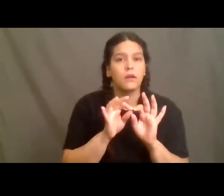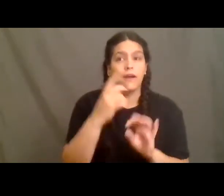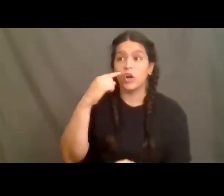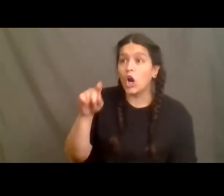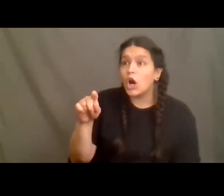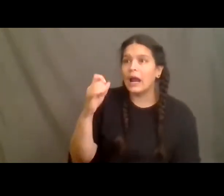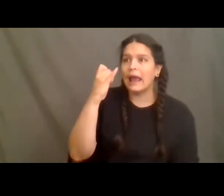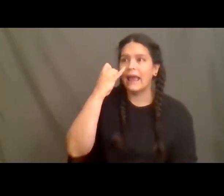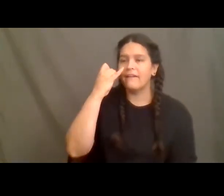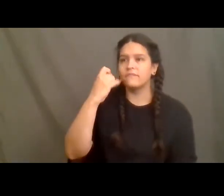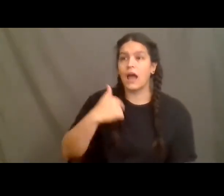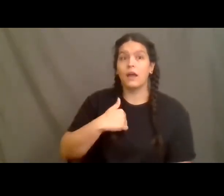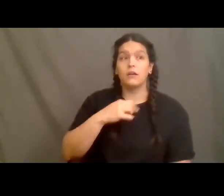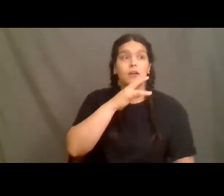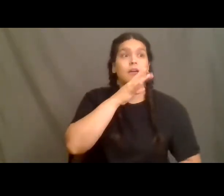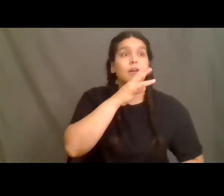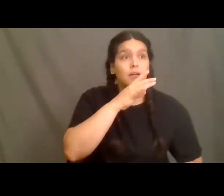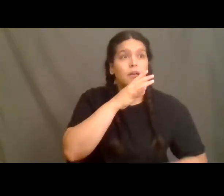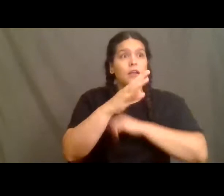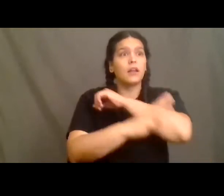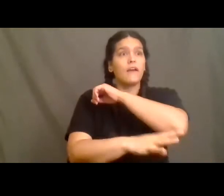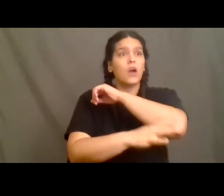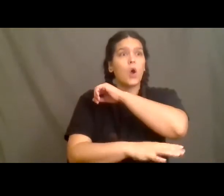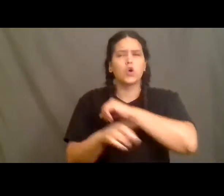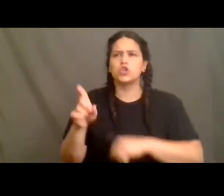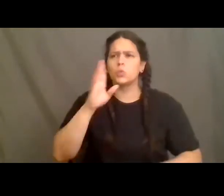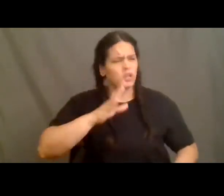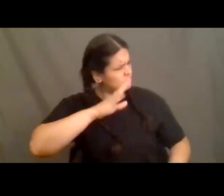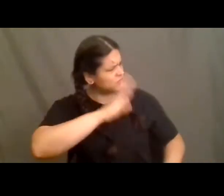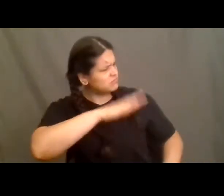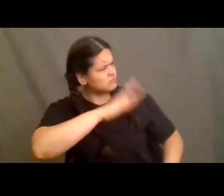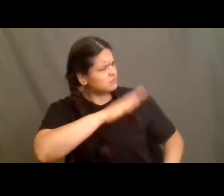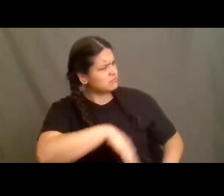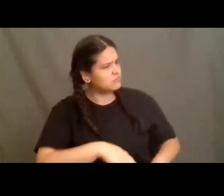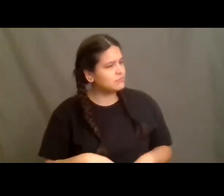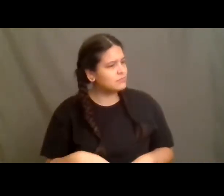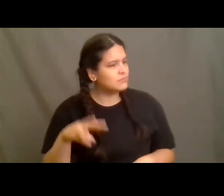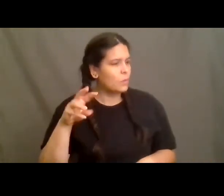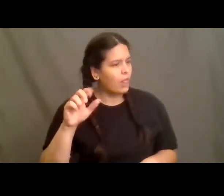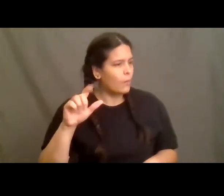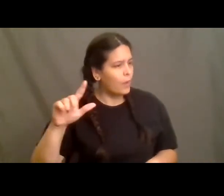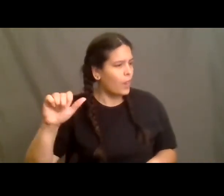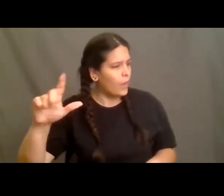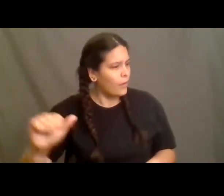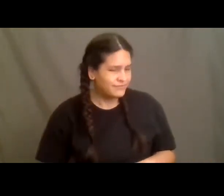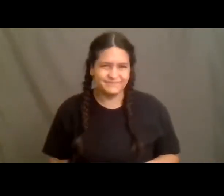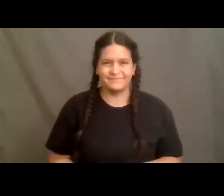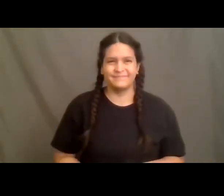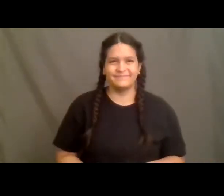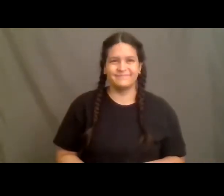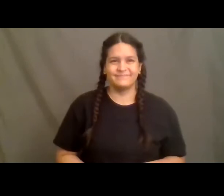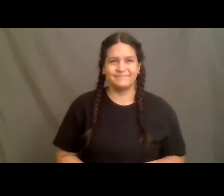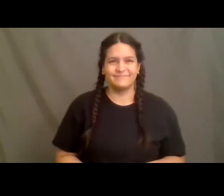a little bit, she would say, hey, hello, walla walla walla walla walla walla walla walla walla